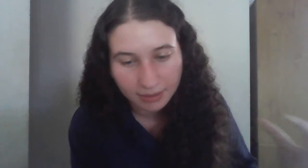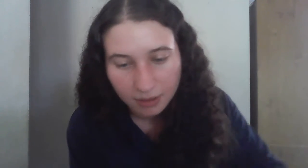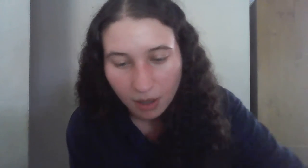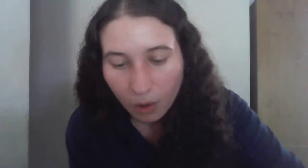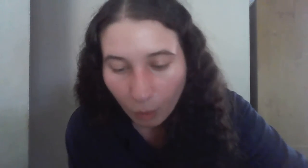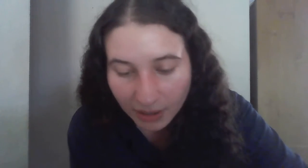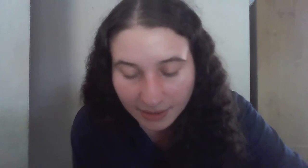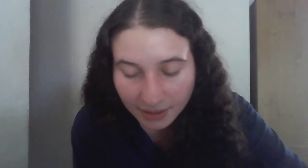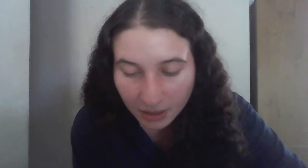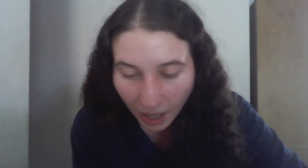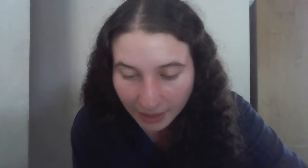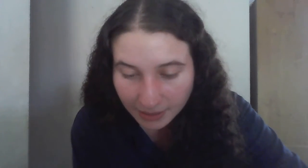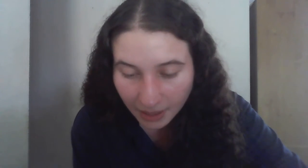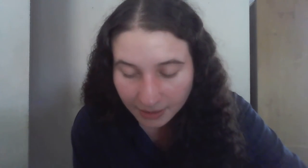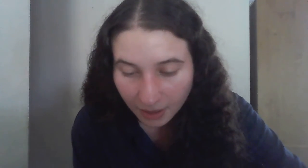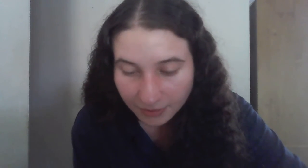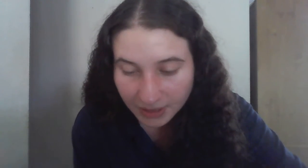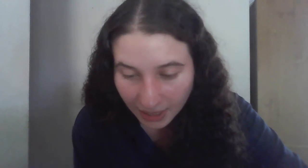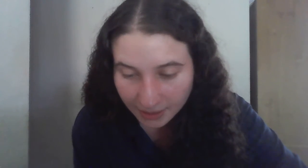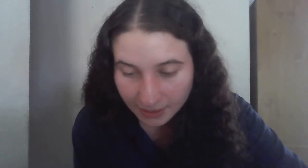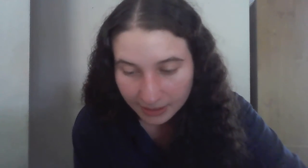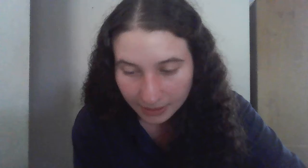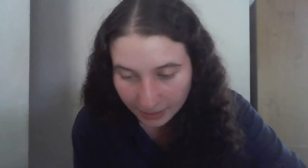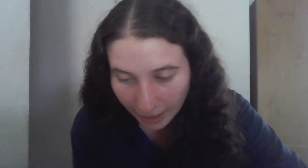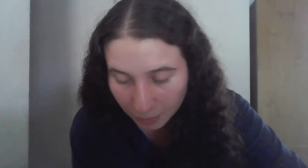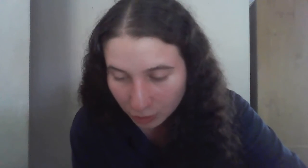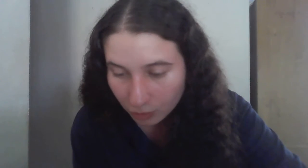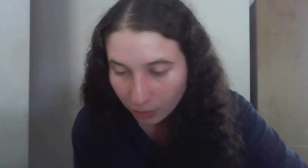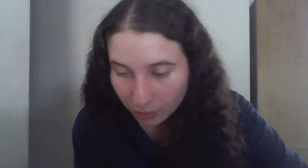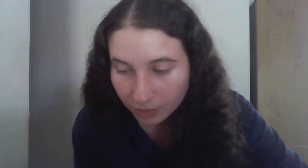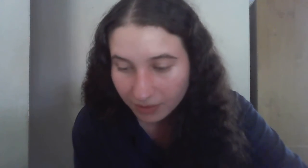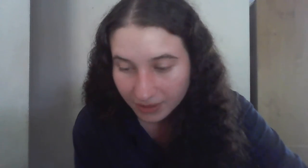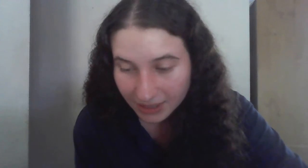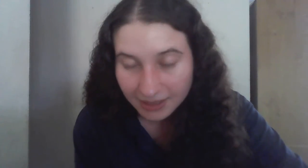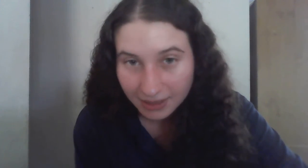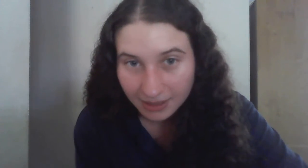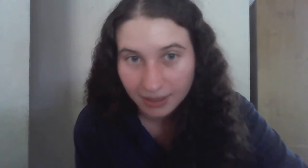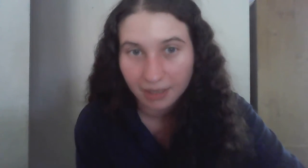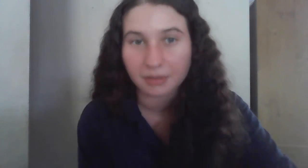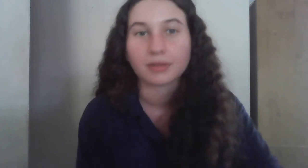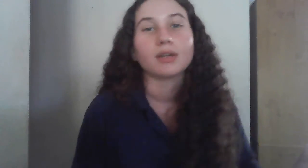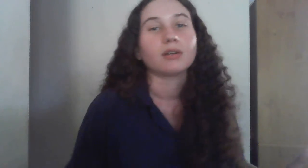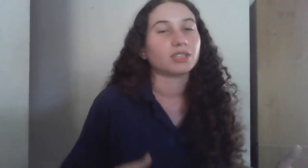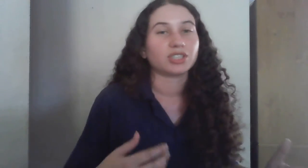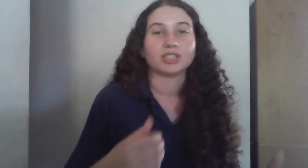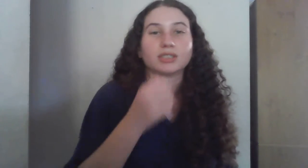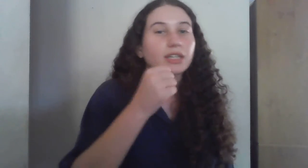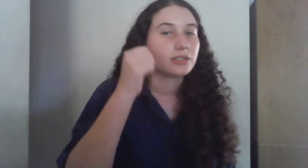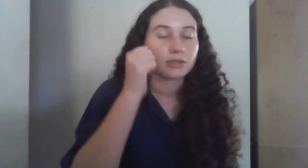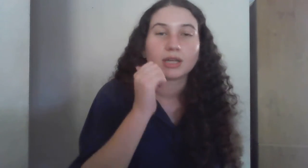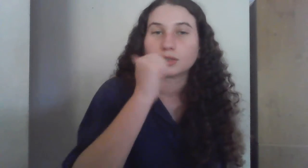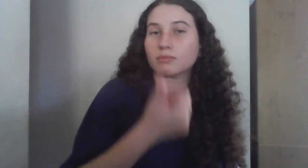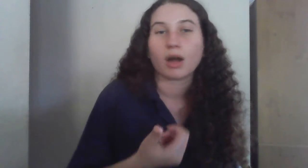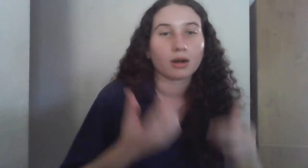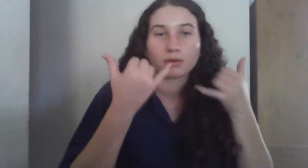context. Once the context of tense is established through the use of a tense indicator, which is yesterday, tomorrow,